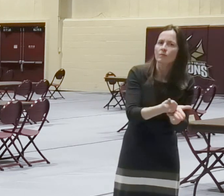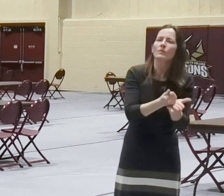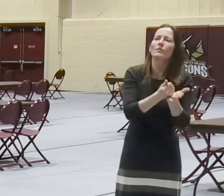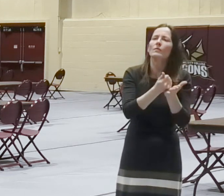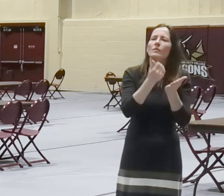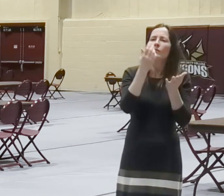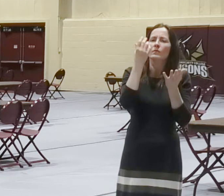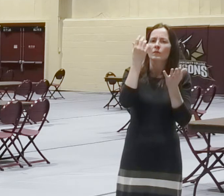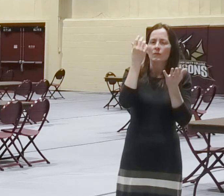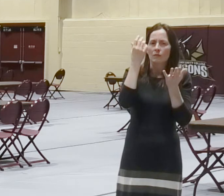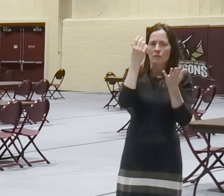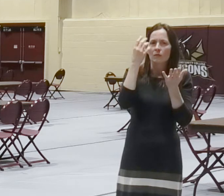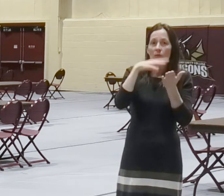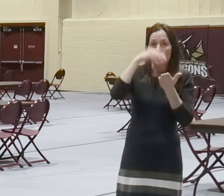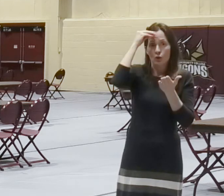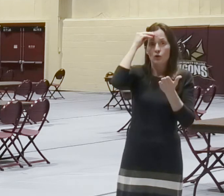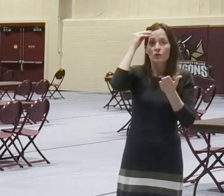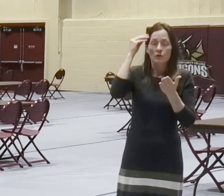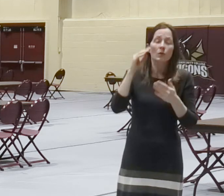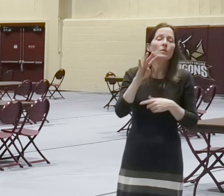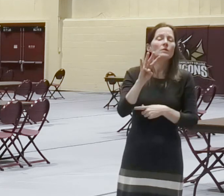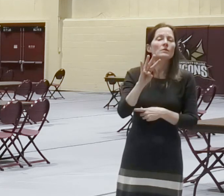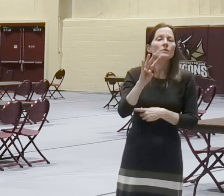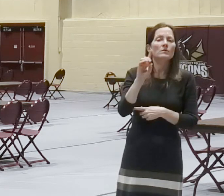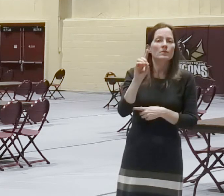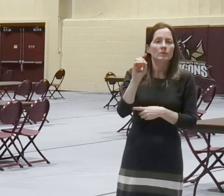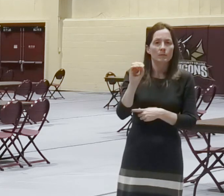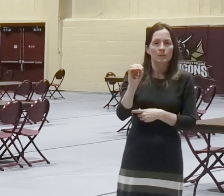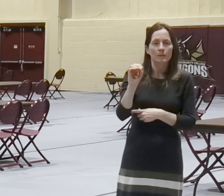reach staff at